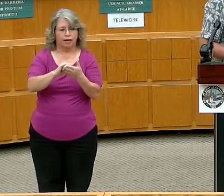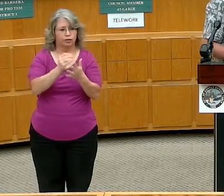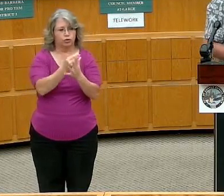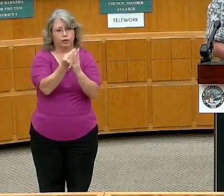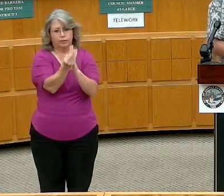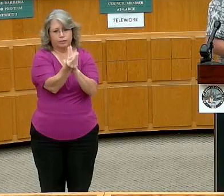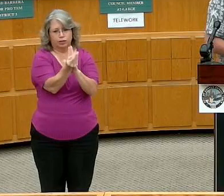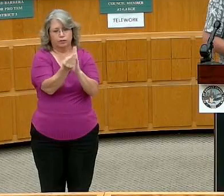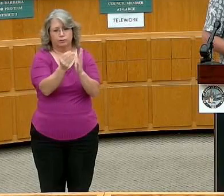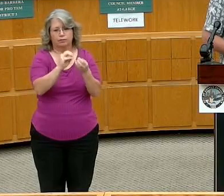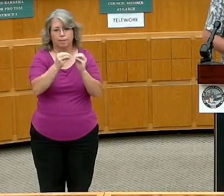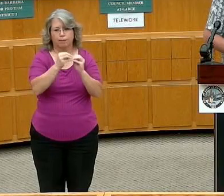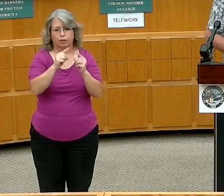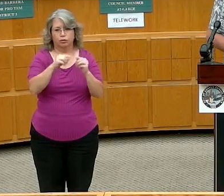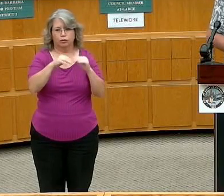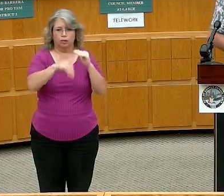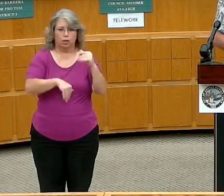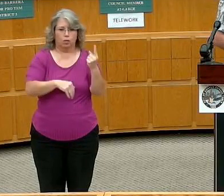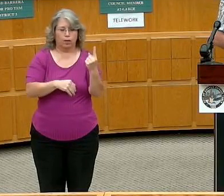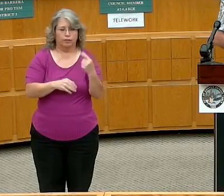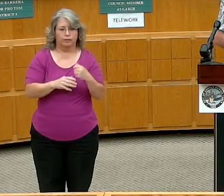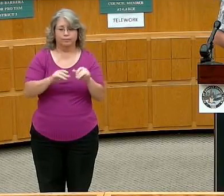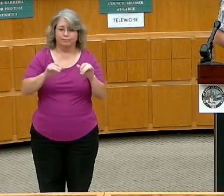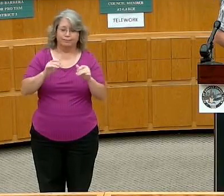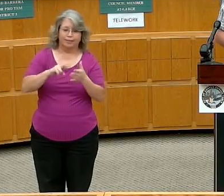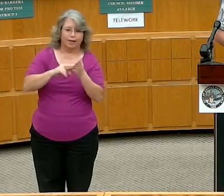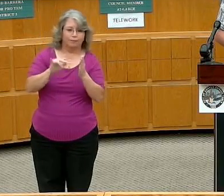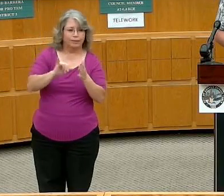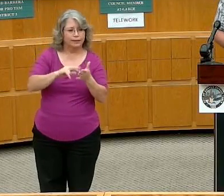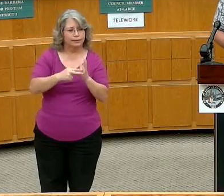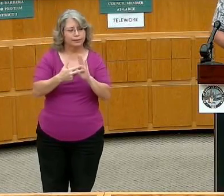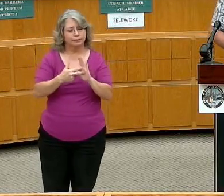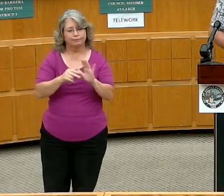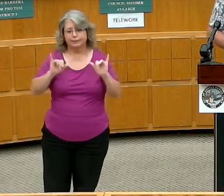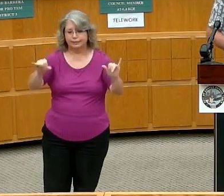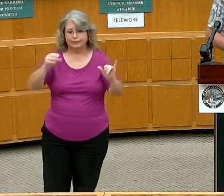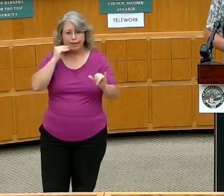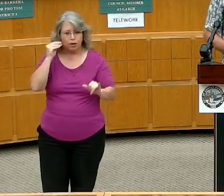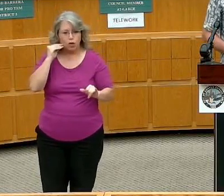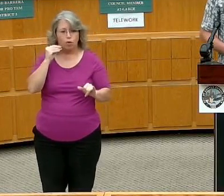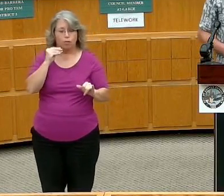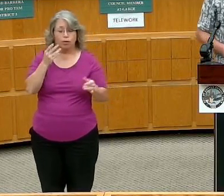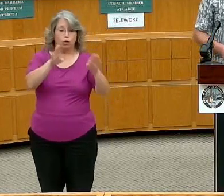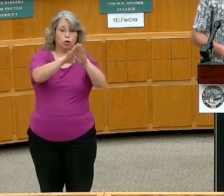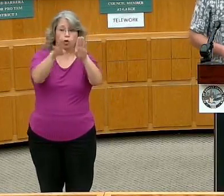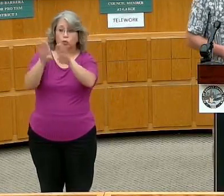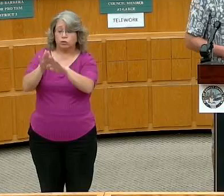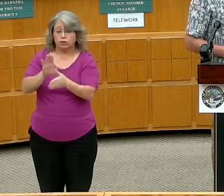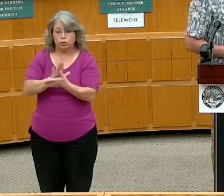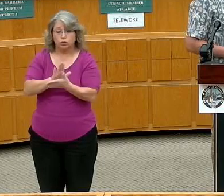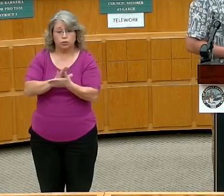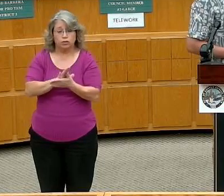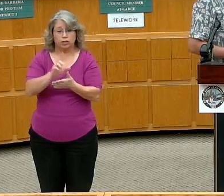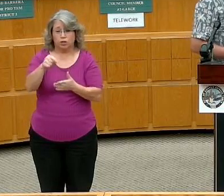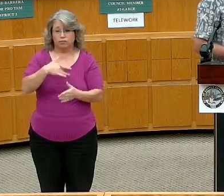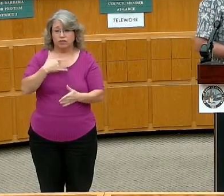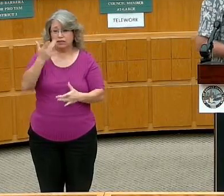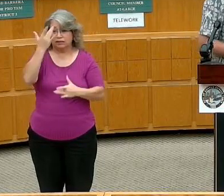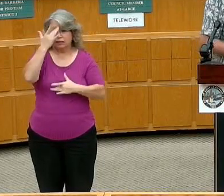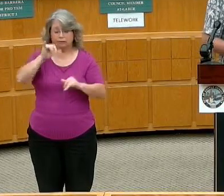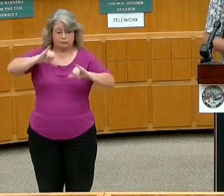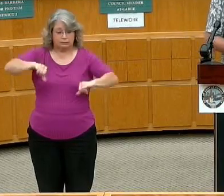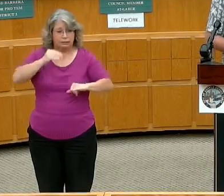Stay at home, closing schools. As soon as you get sick, don't go out in public anymore.